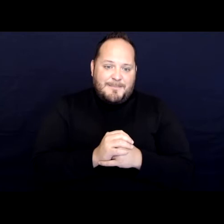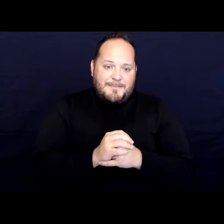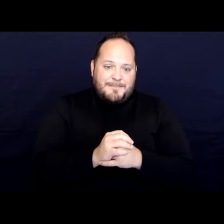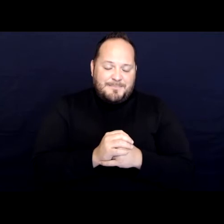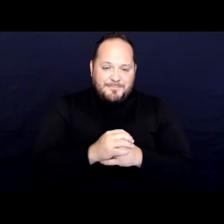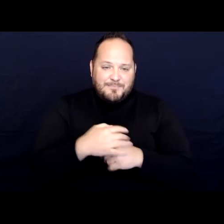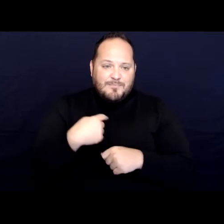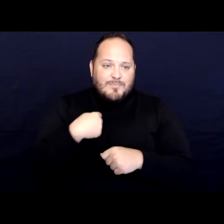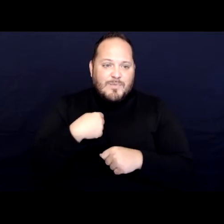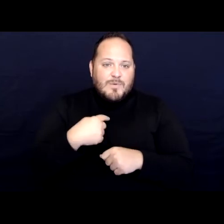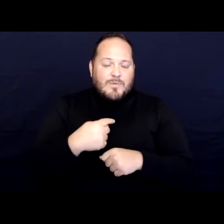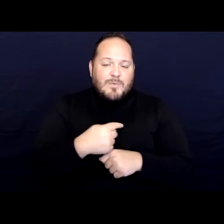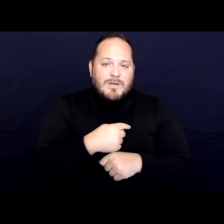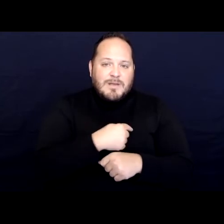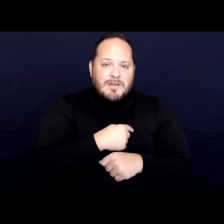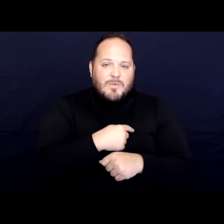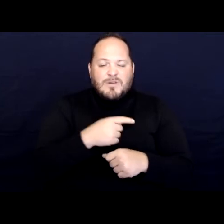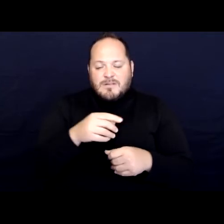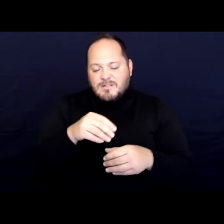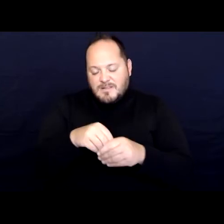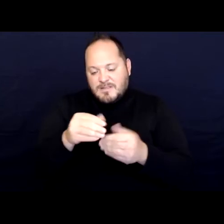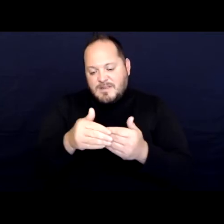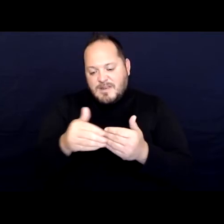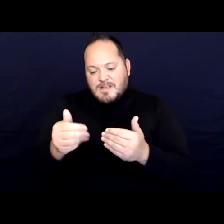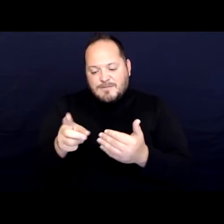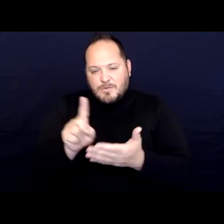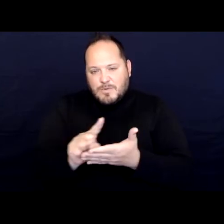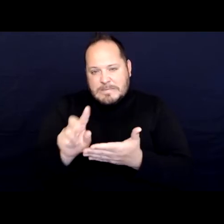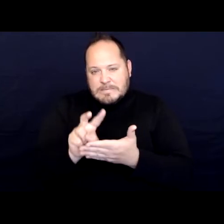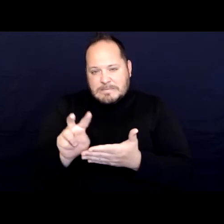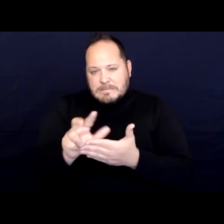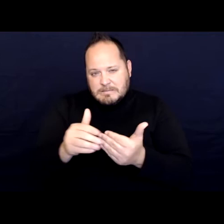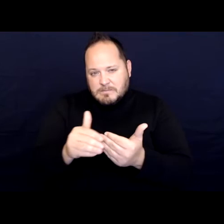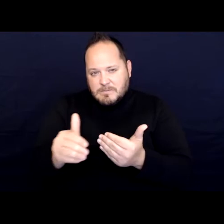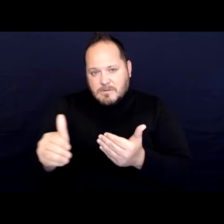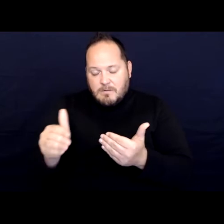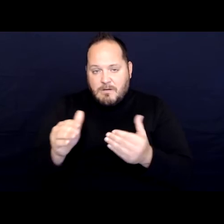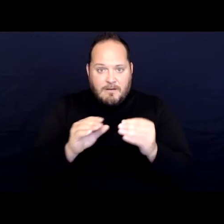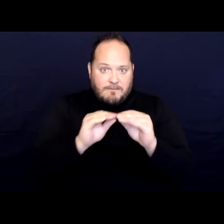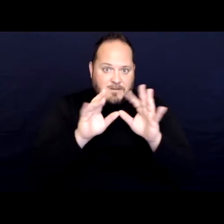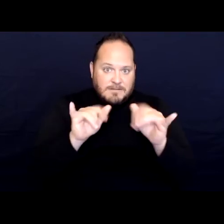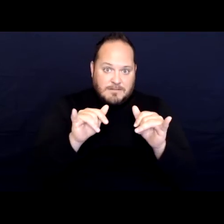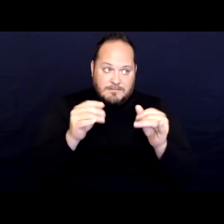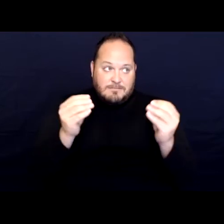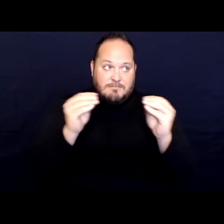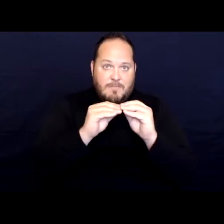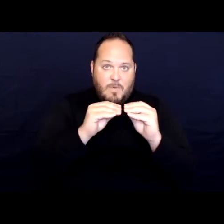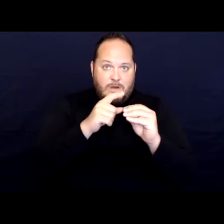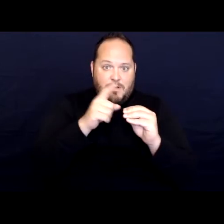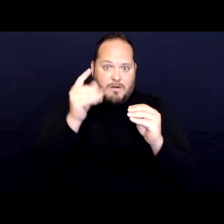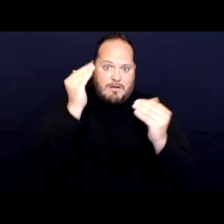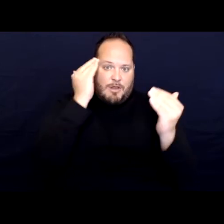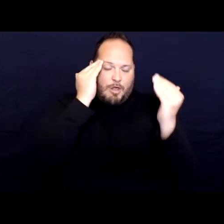we in the coming weeks, there was obviously a lot more acknowledgement